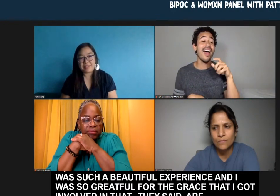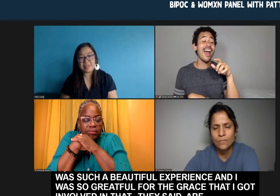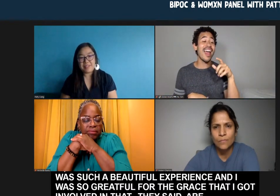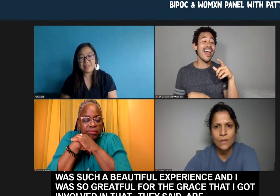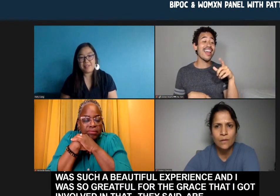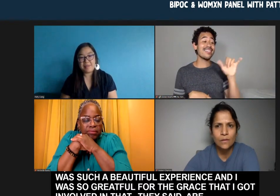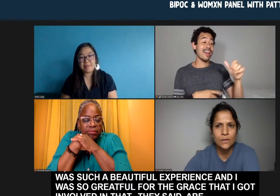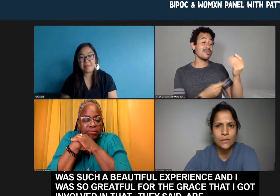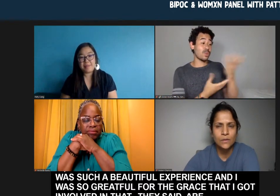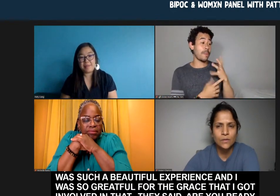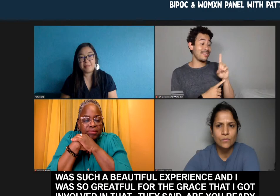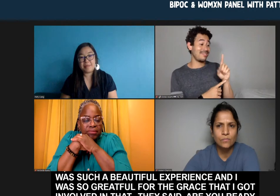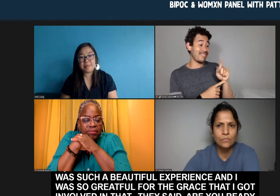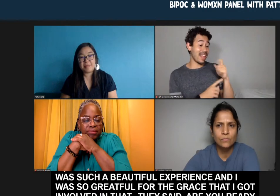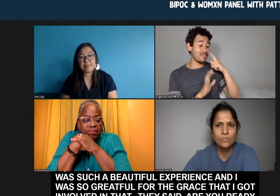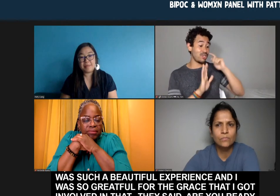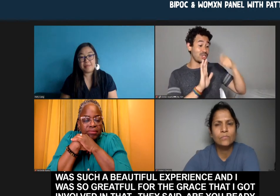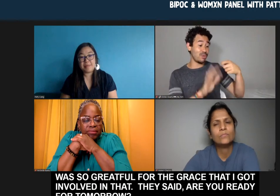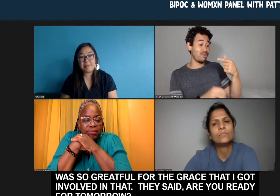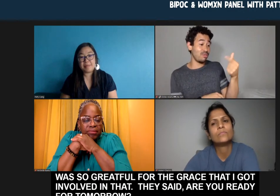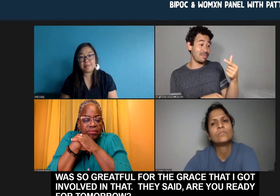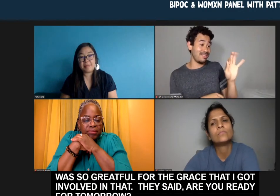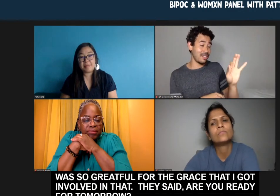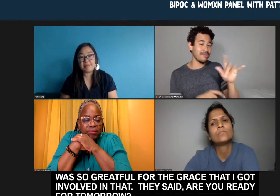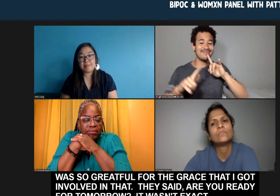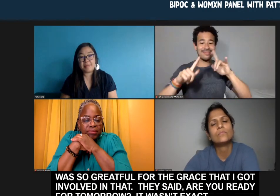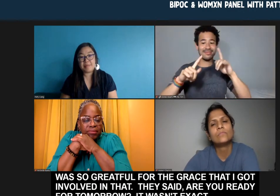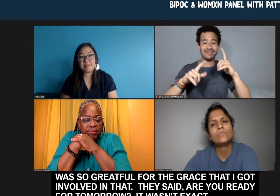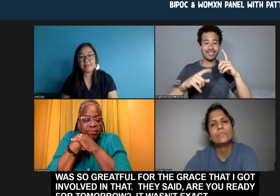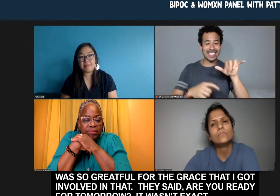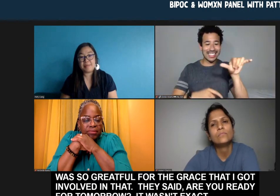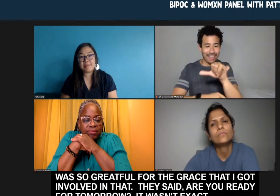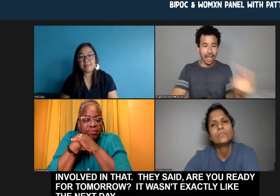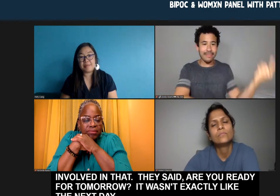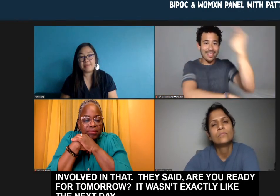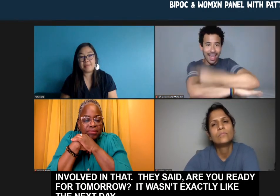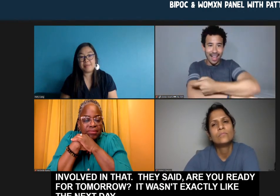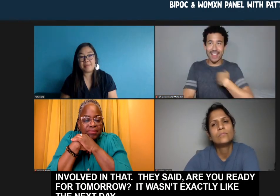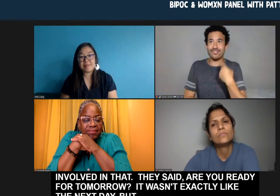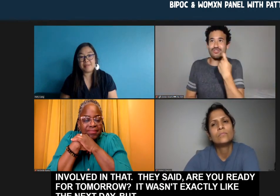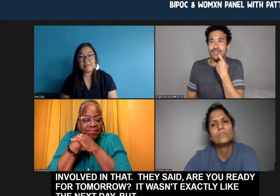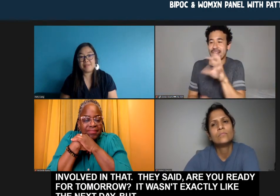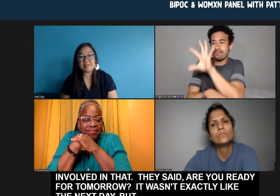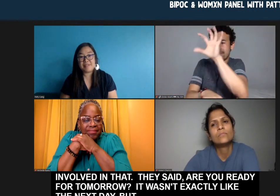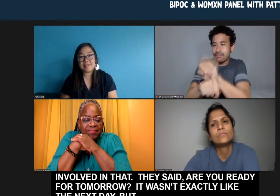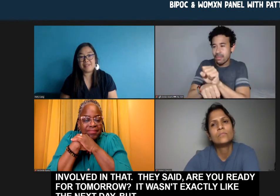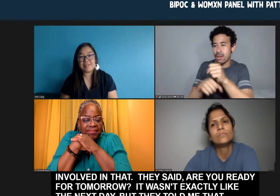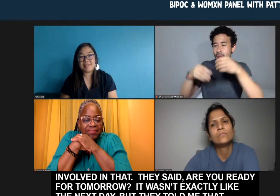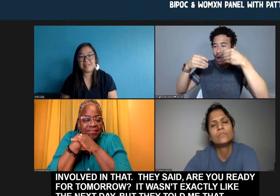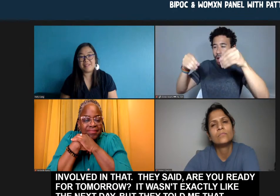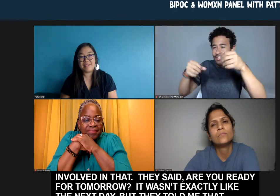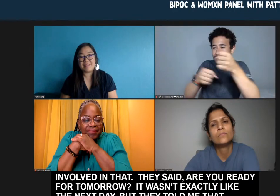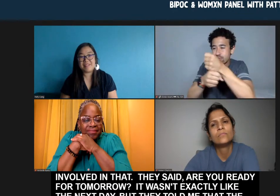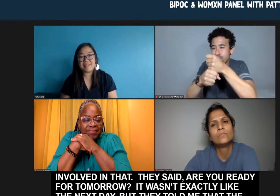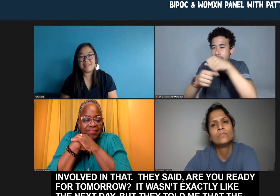but they told me that the deaf director, again, it had been greenlighted for that. And it was the same day. And I had just made a